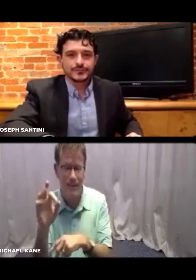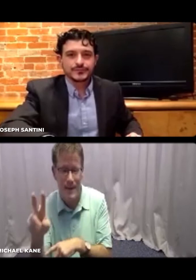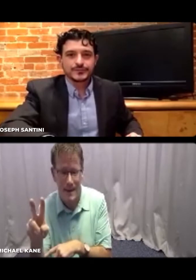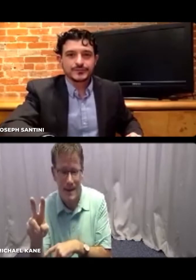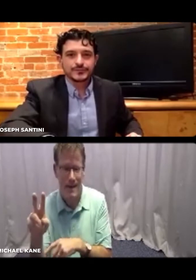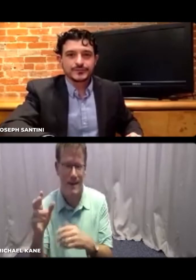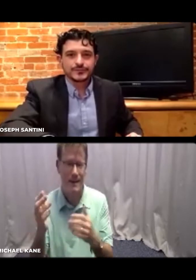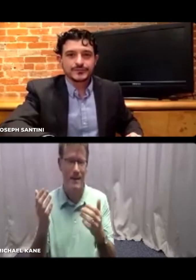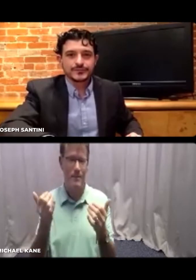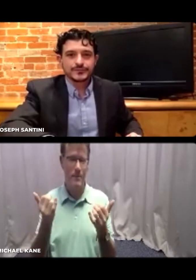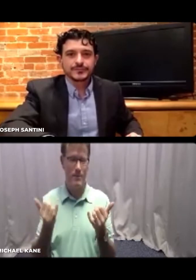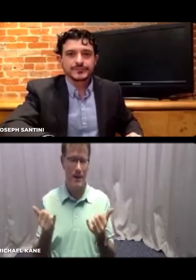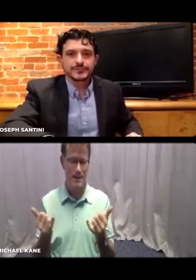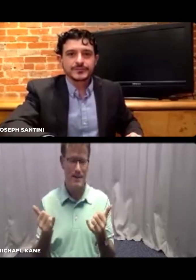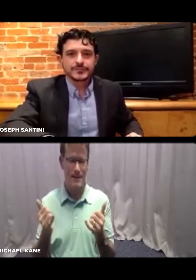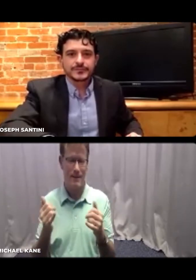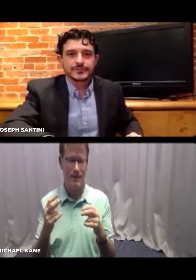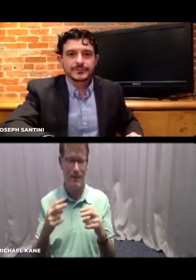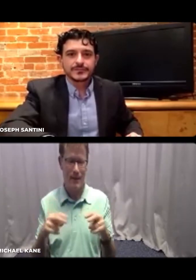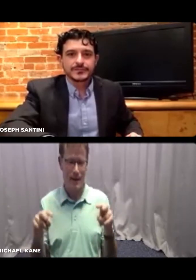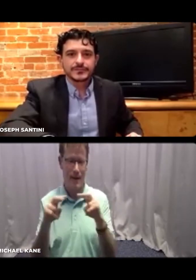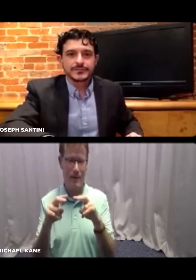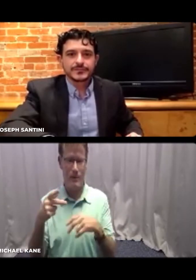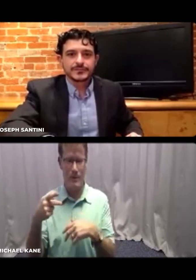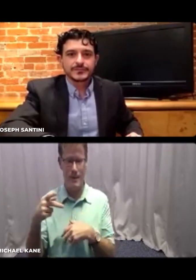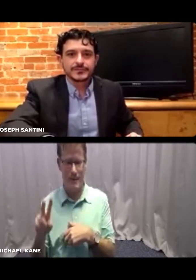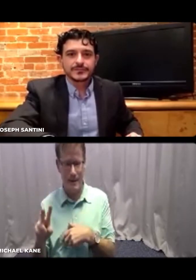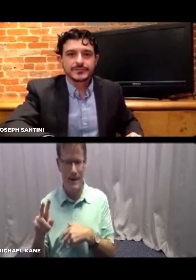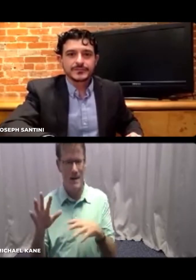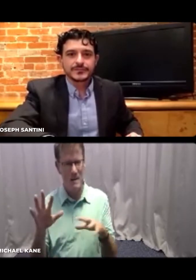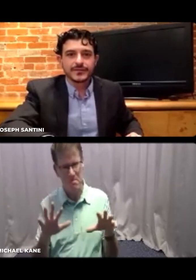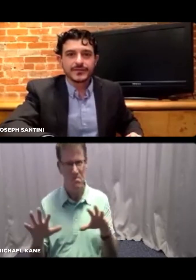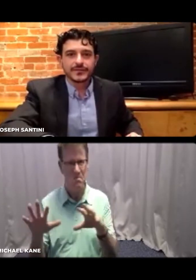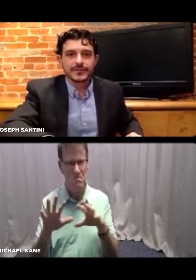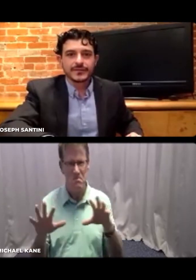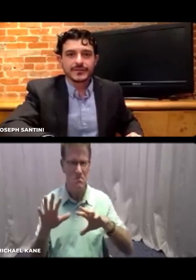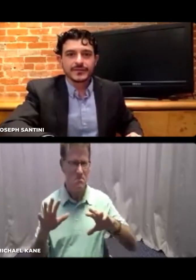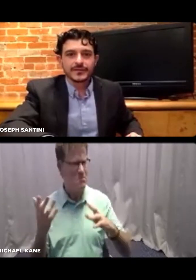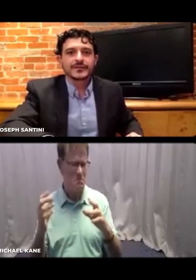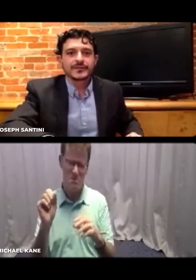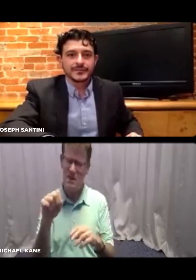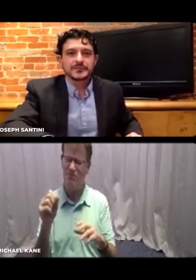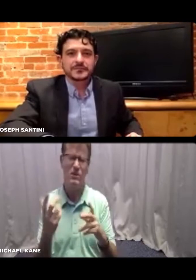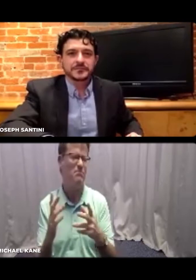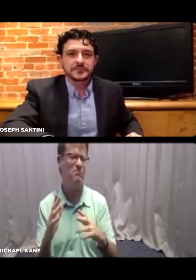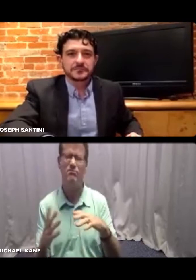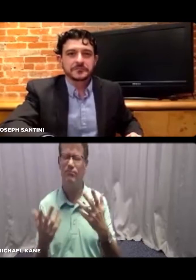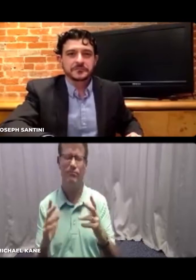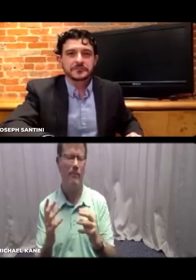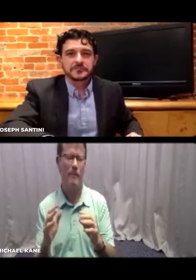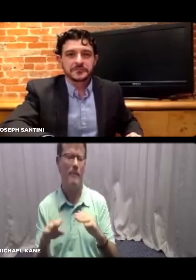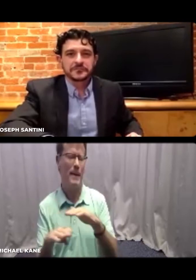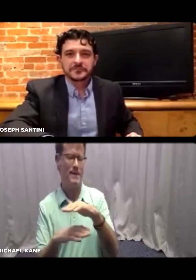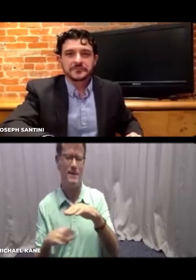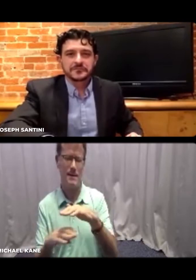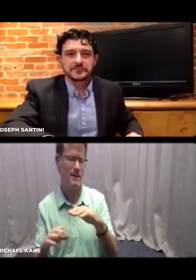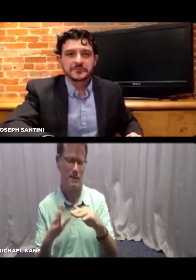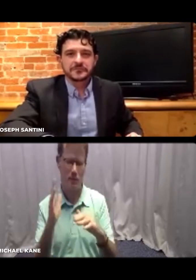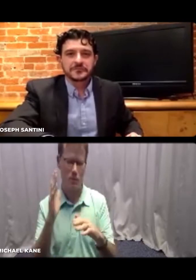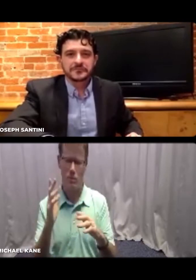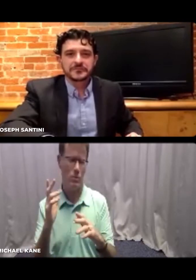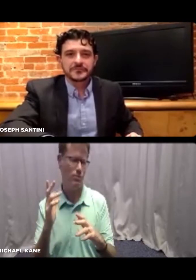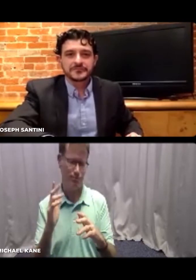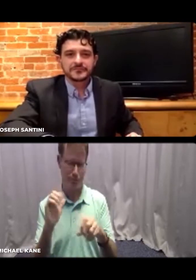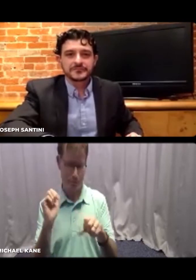present value, but basically having a basic knowledge